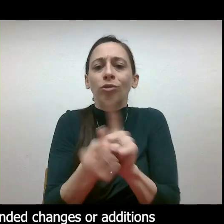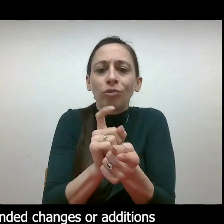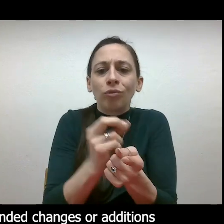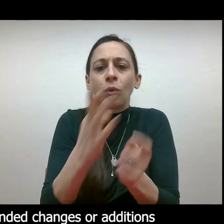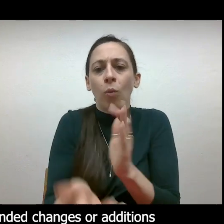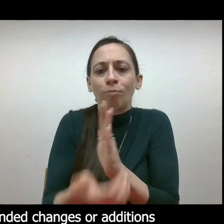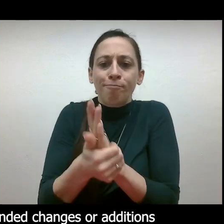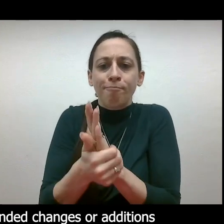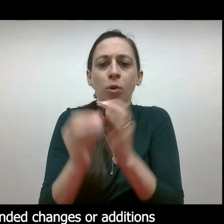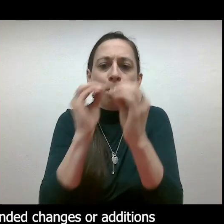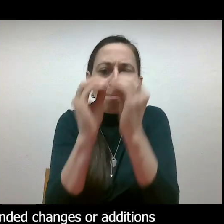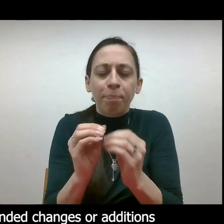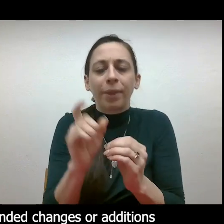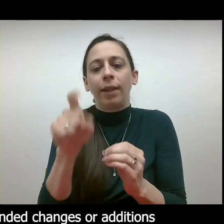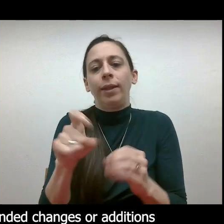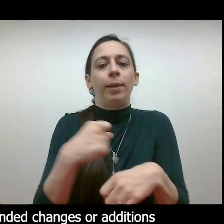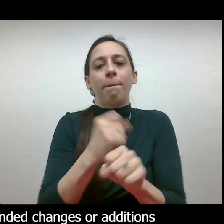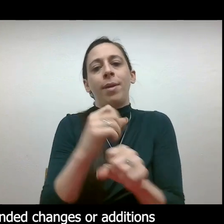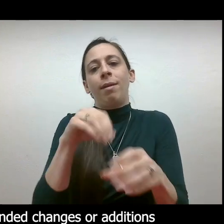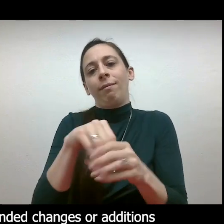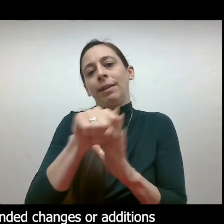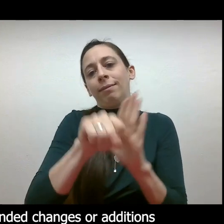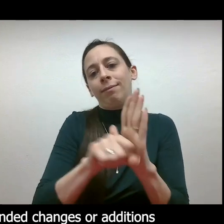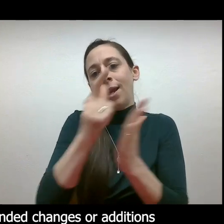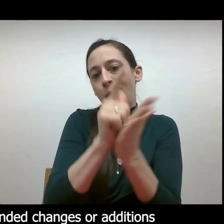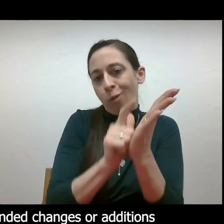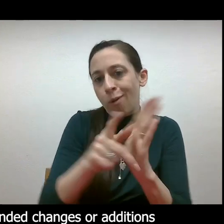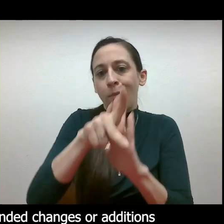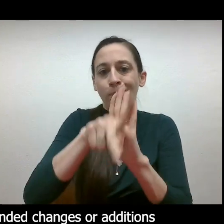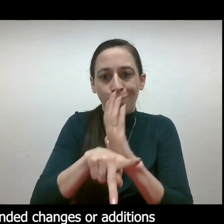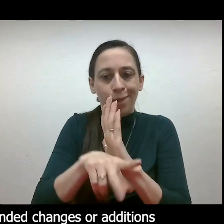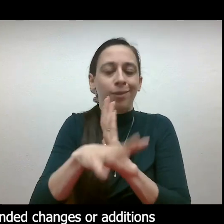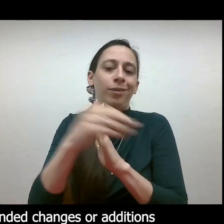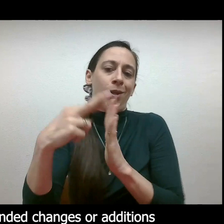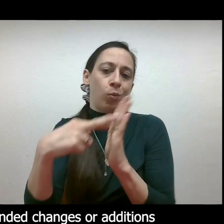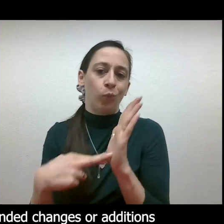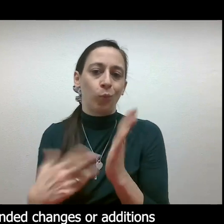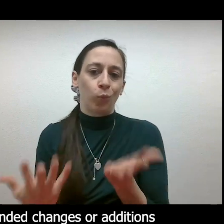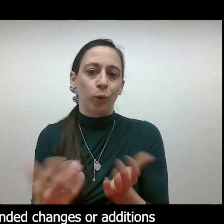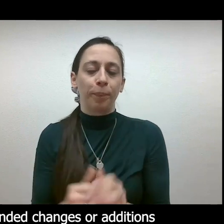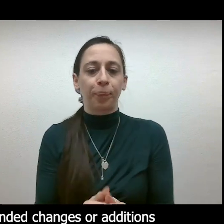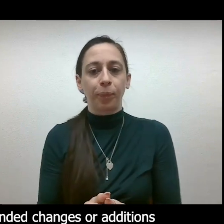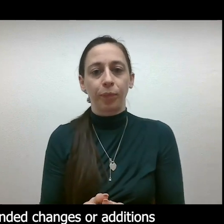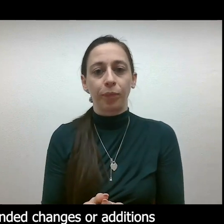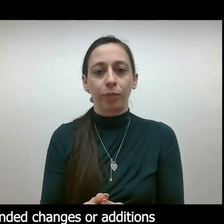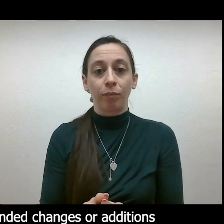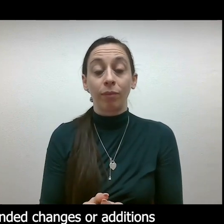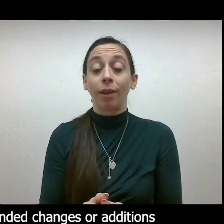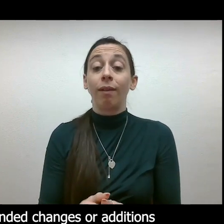recommended changes or additions to state law, policy, and rules.